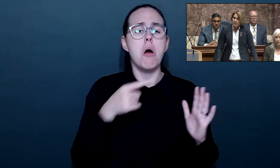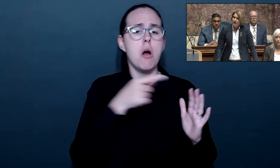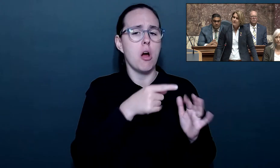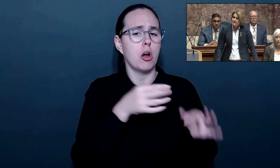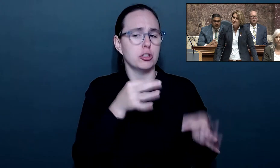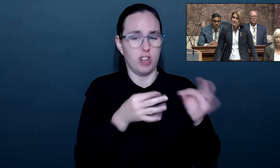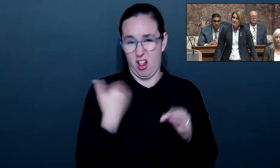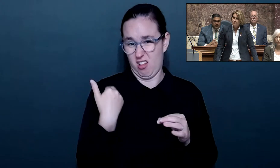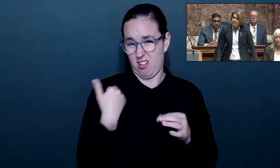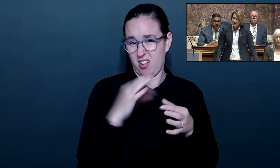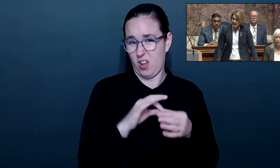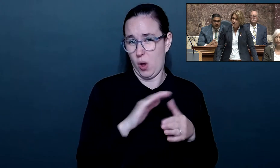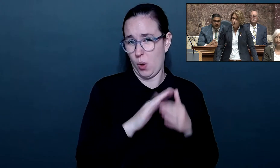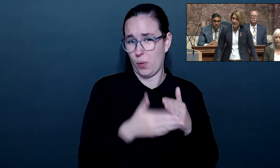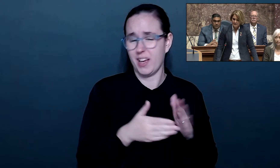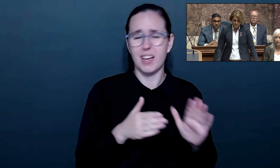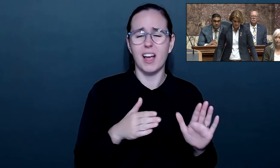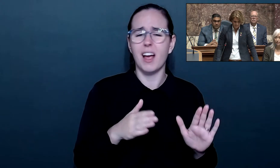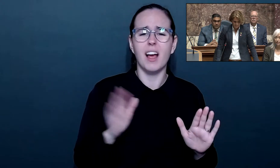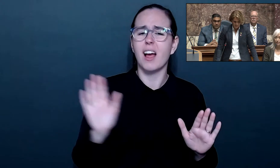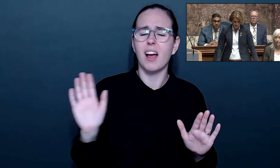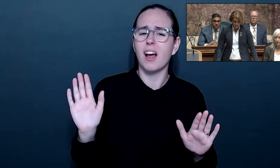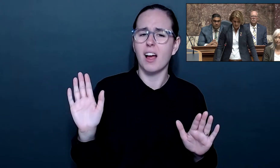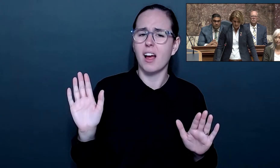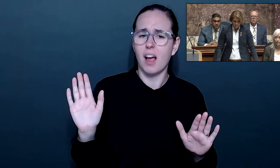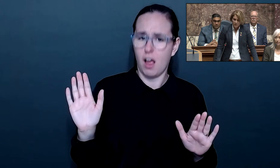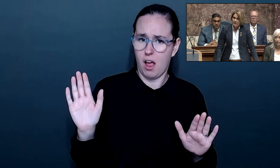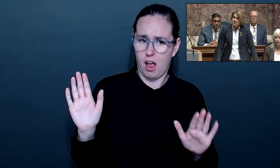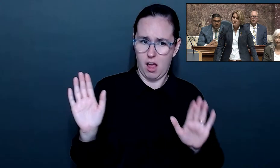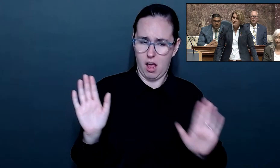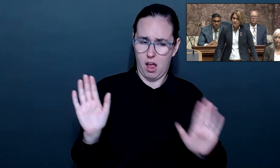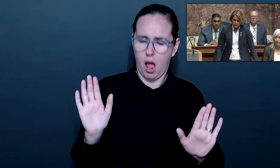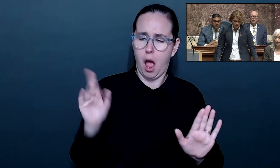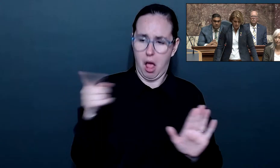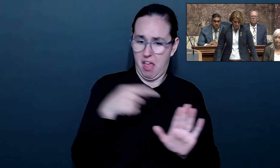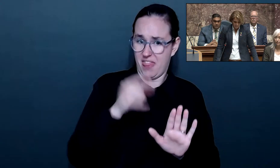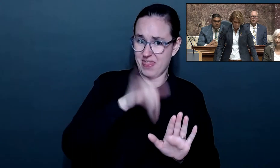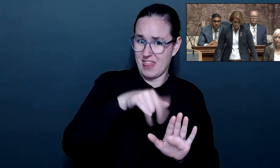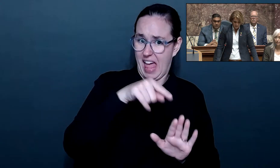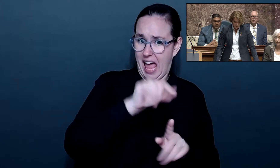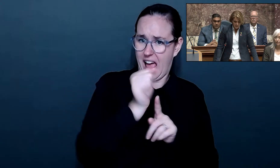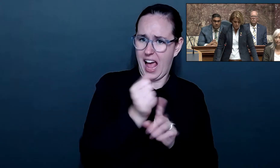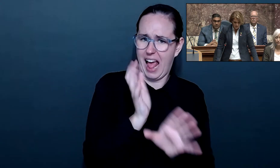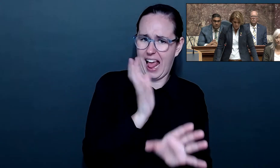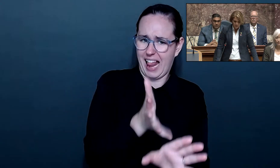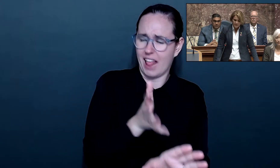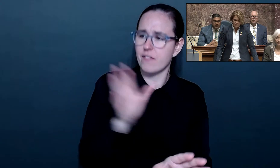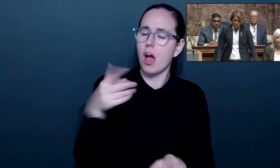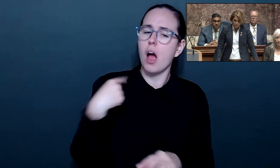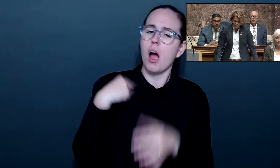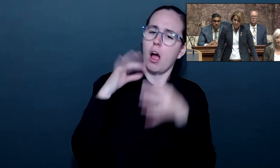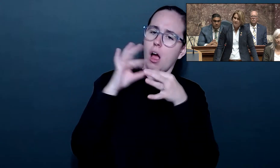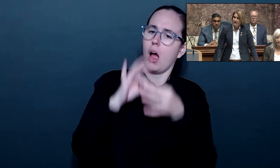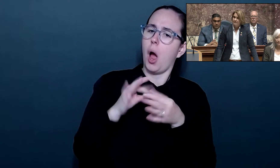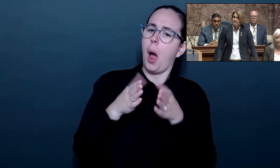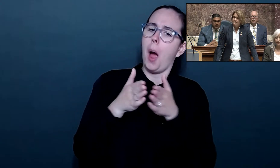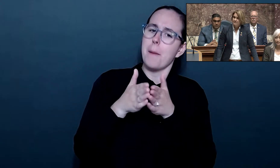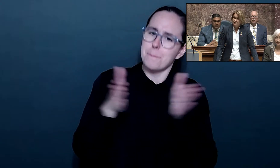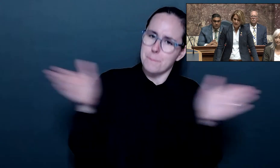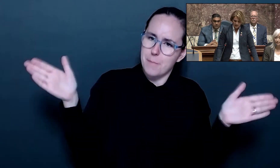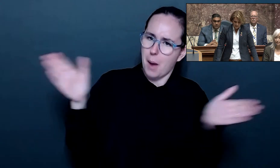As a province, we cannot wait. My question to the Premier is, will the Premier do the right